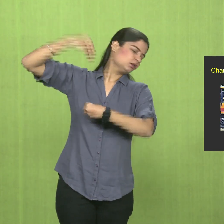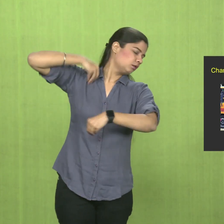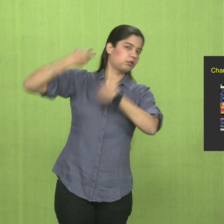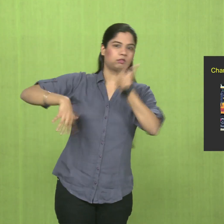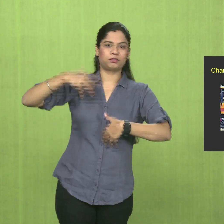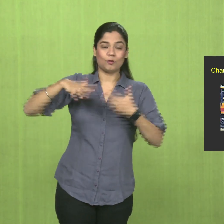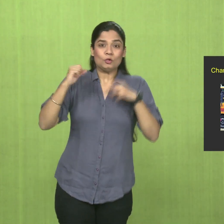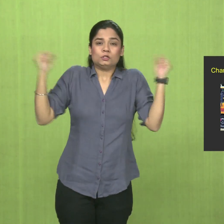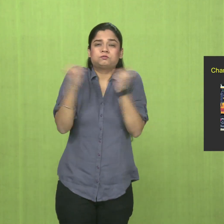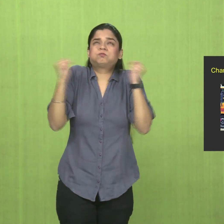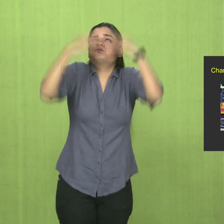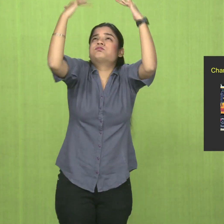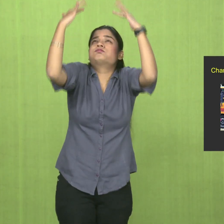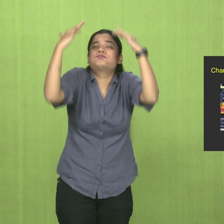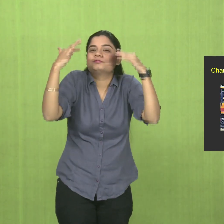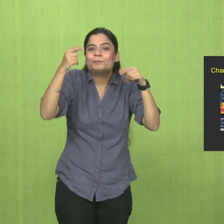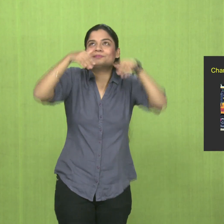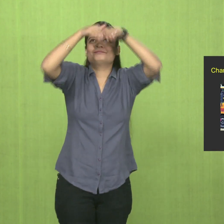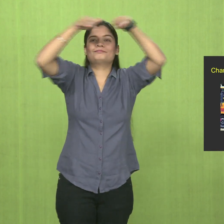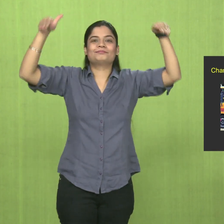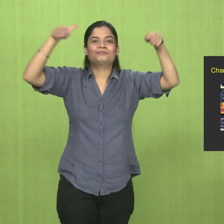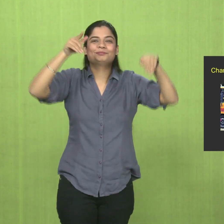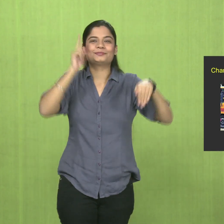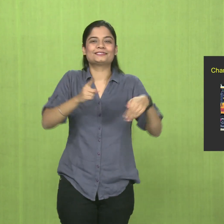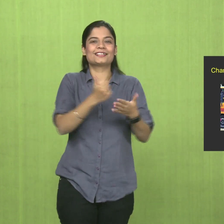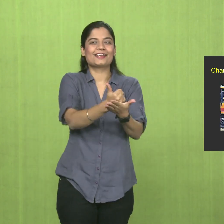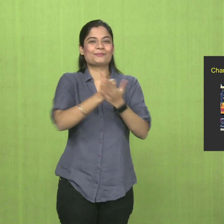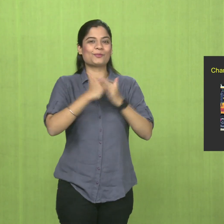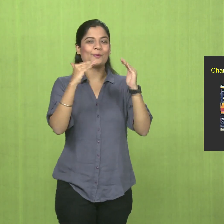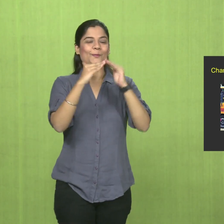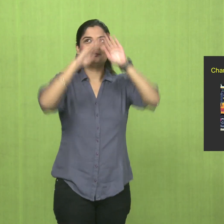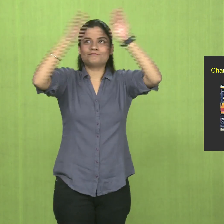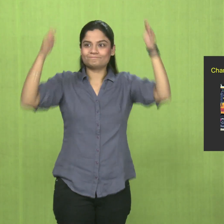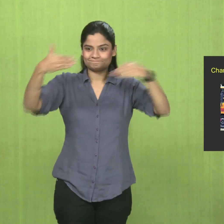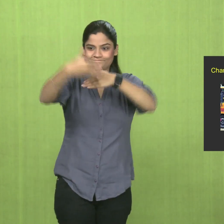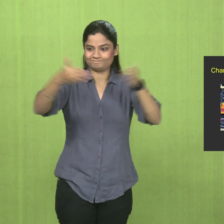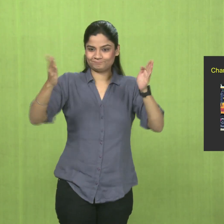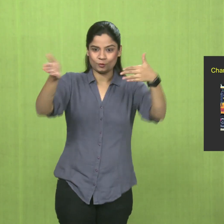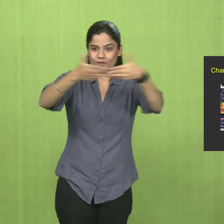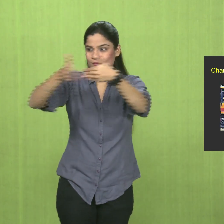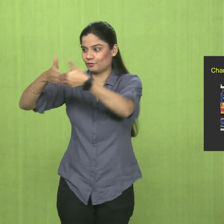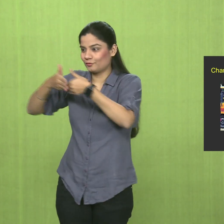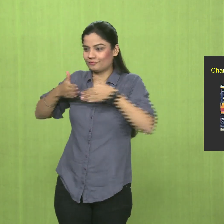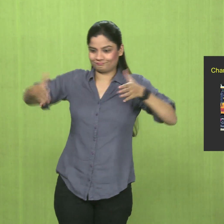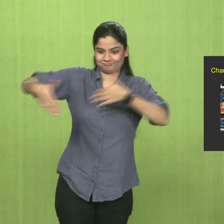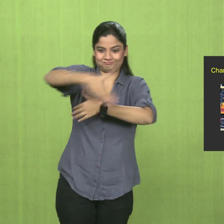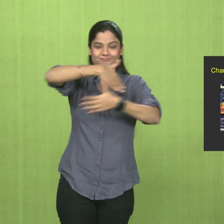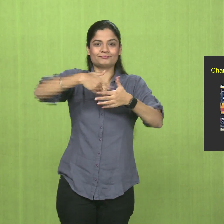heat. There will be cold. So, we all need a house to protect us, to provide us